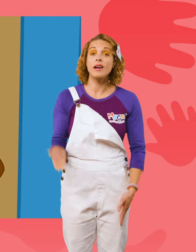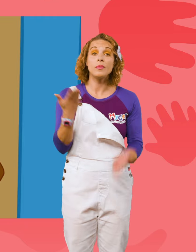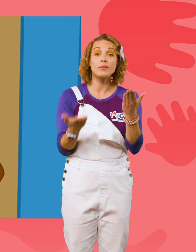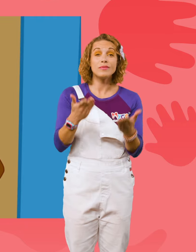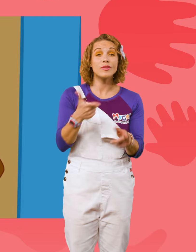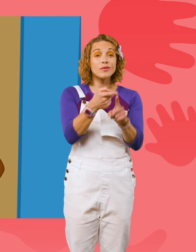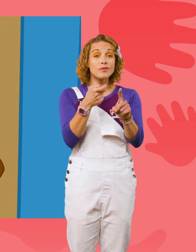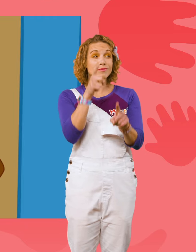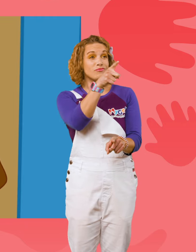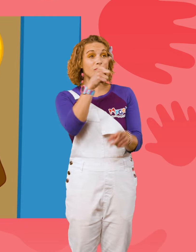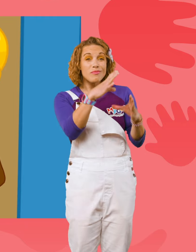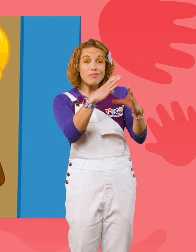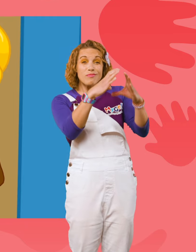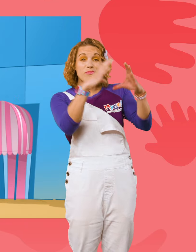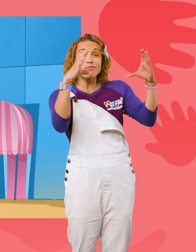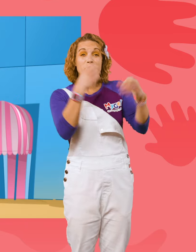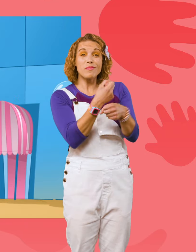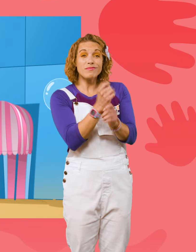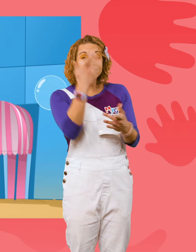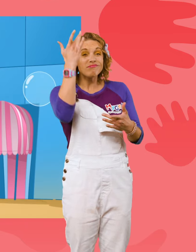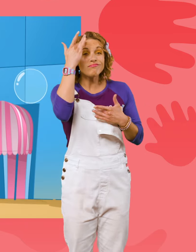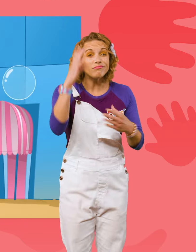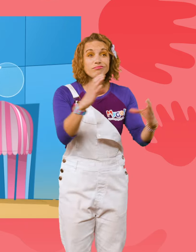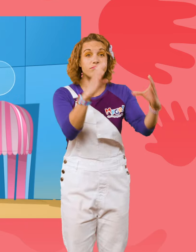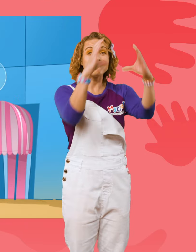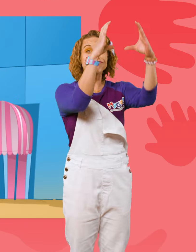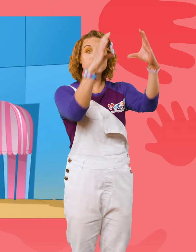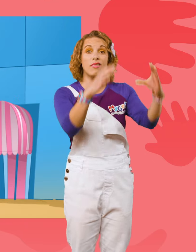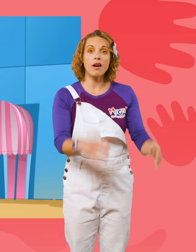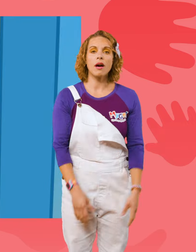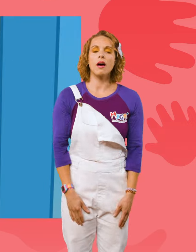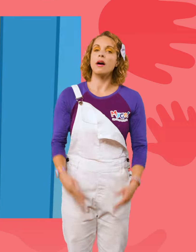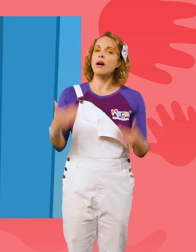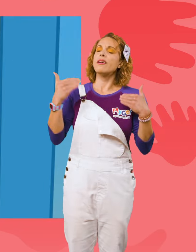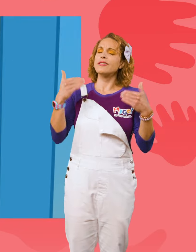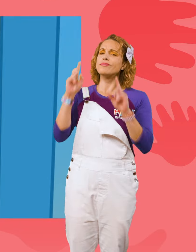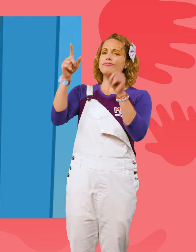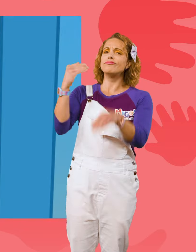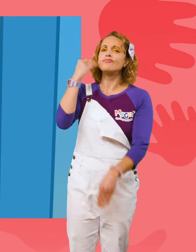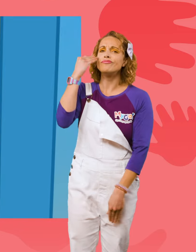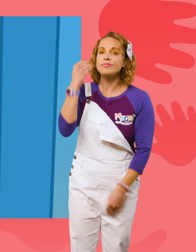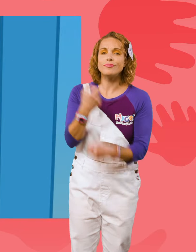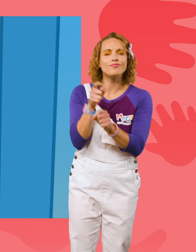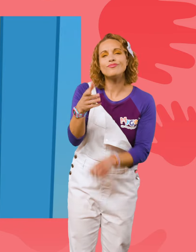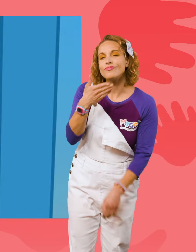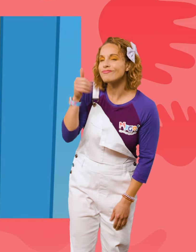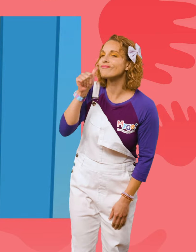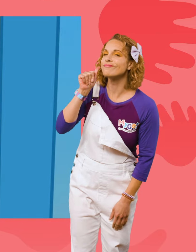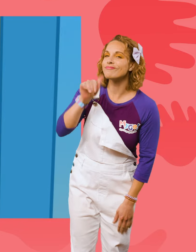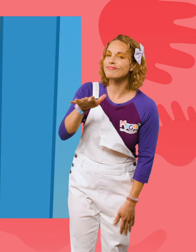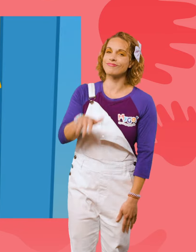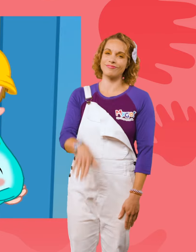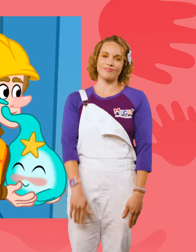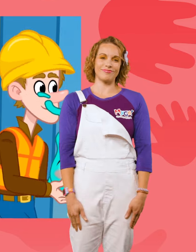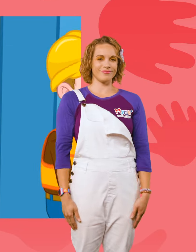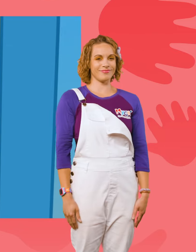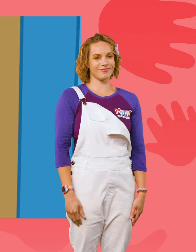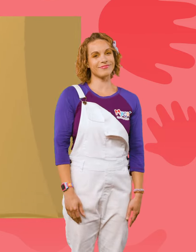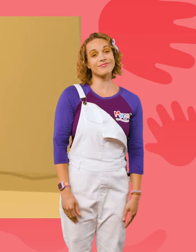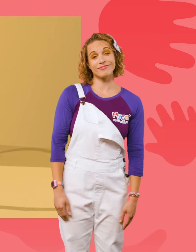have gotten sick from one of those bubbles in the air. Let's go back home and get you better, Animi.